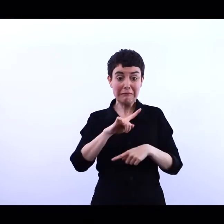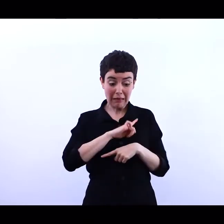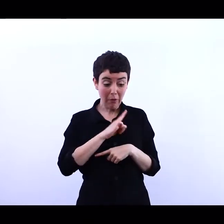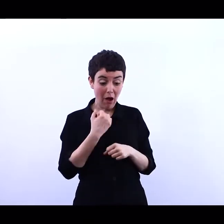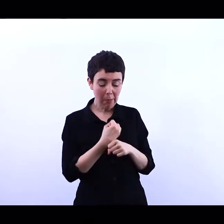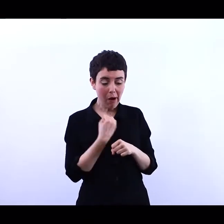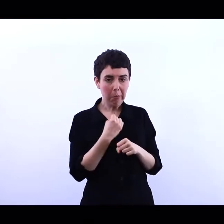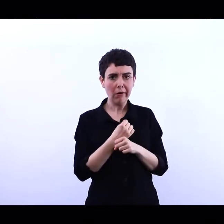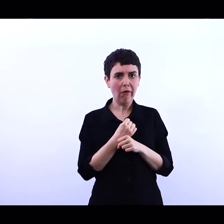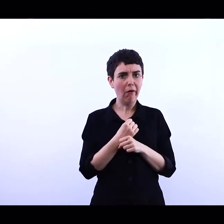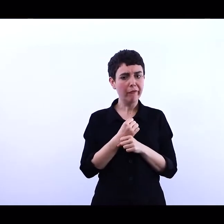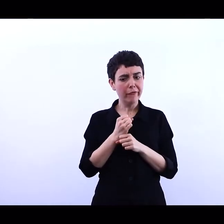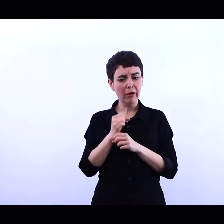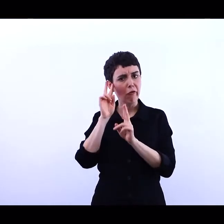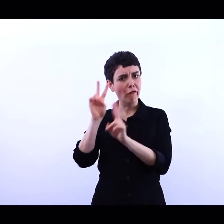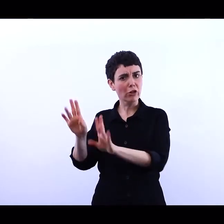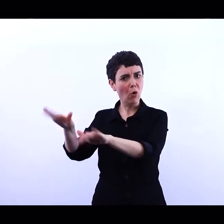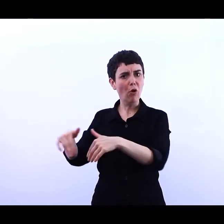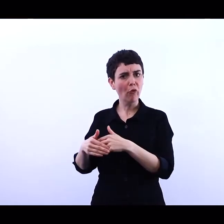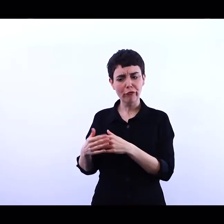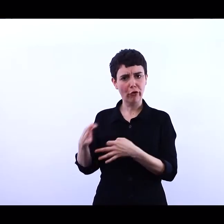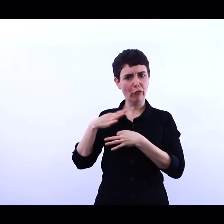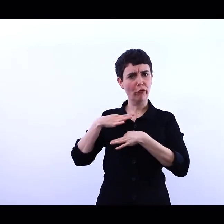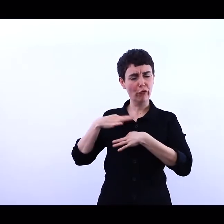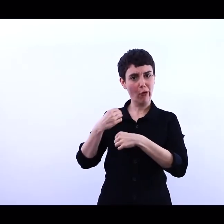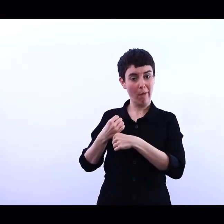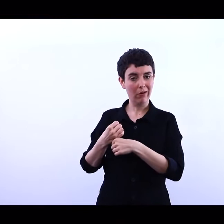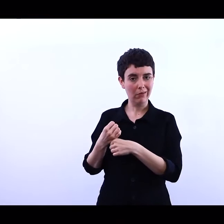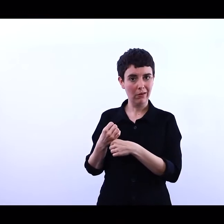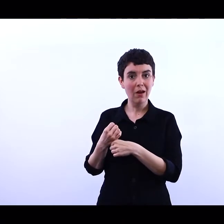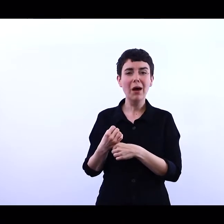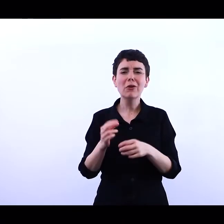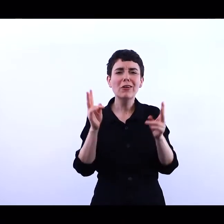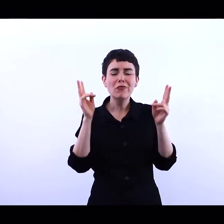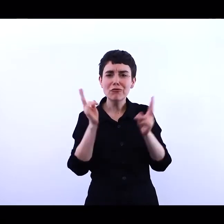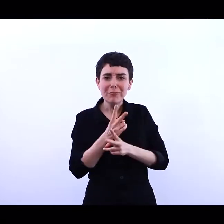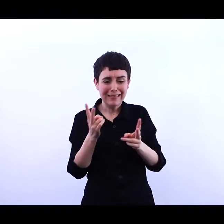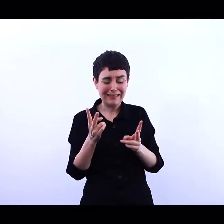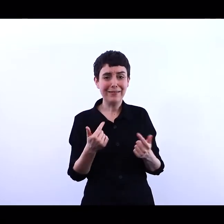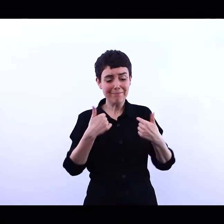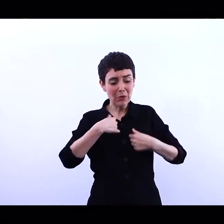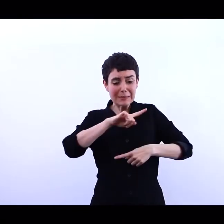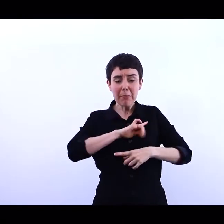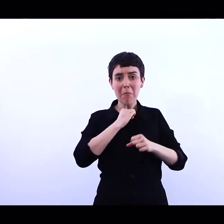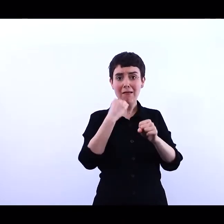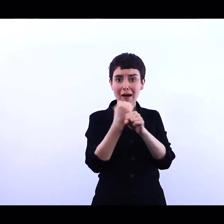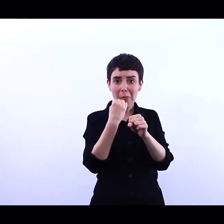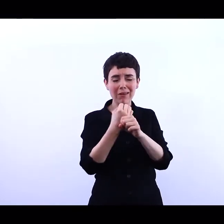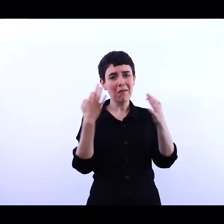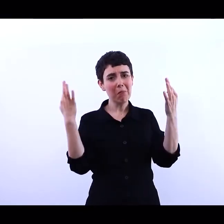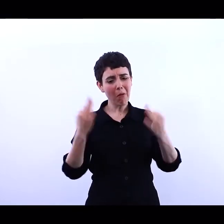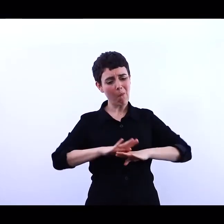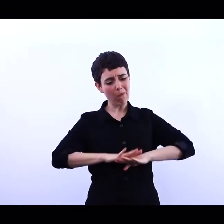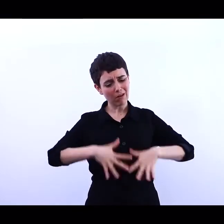are those that have IT in their job title. And that is neither true nor productive. We can't